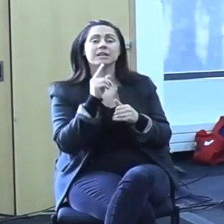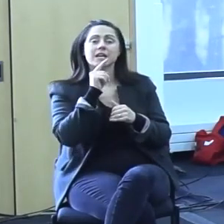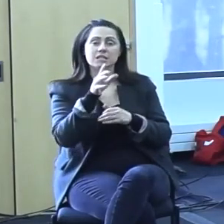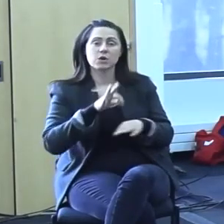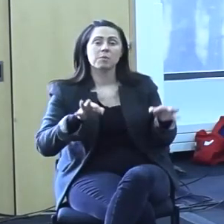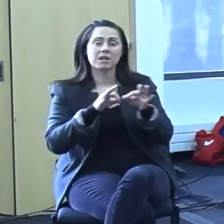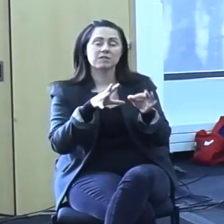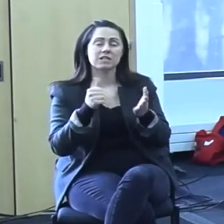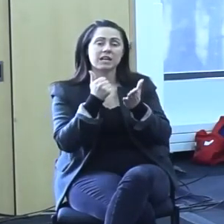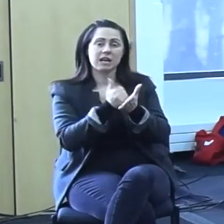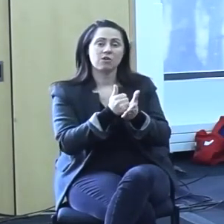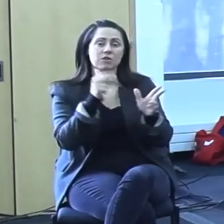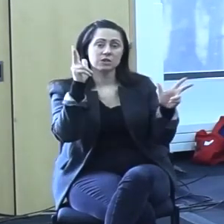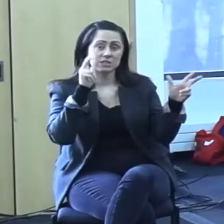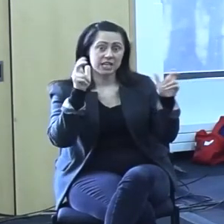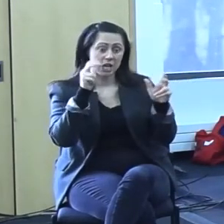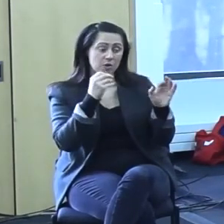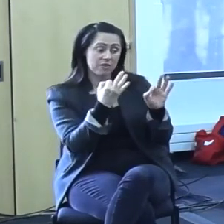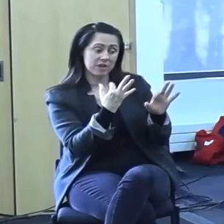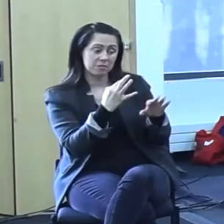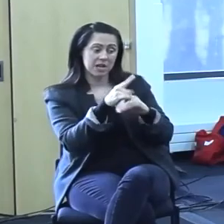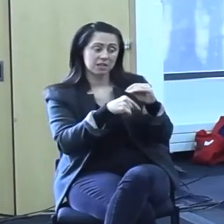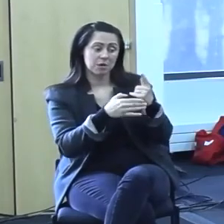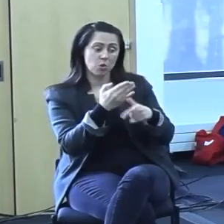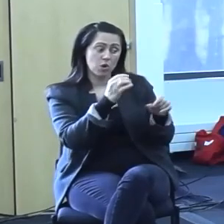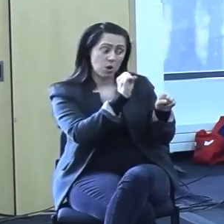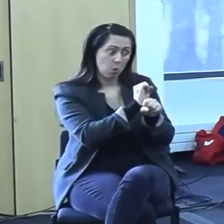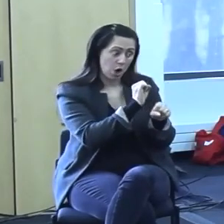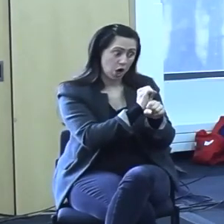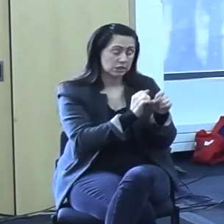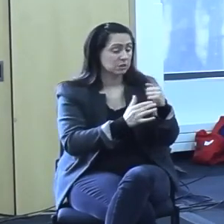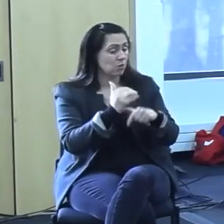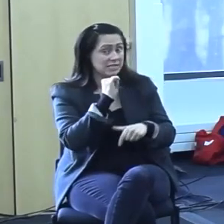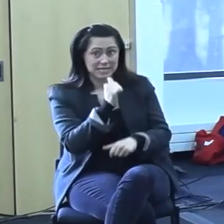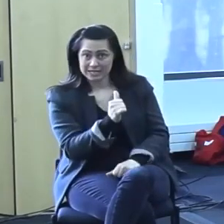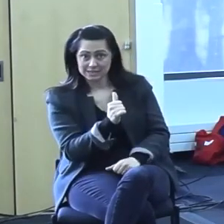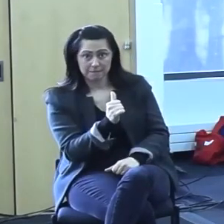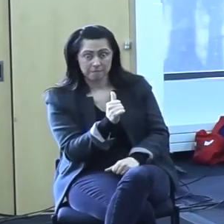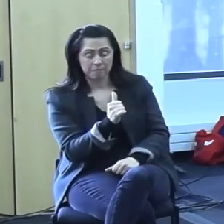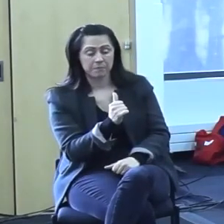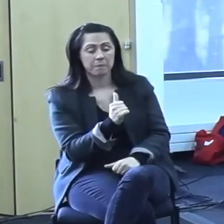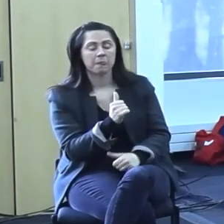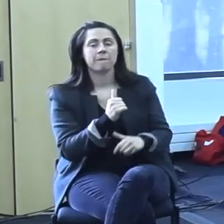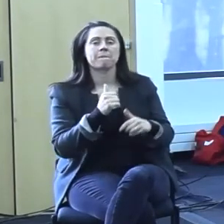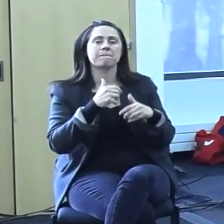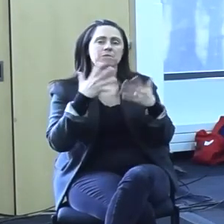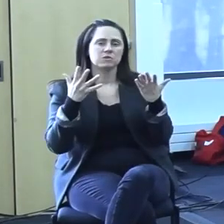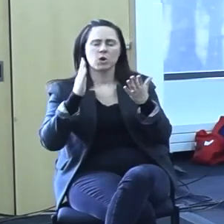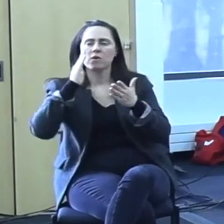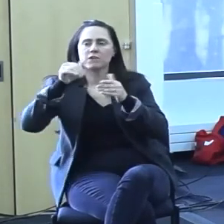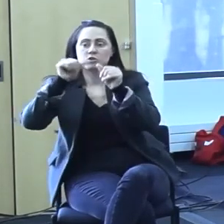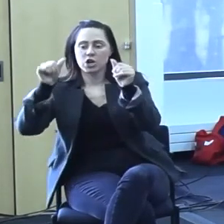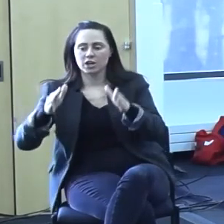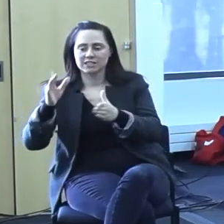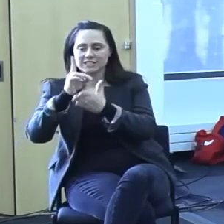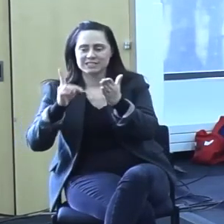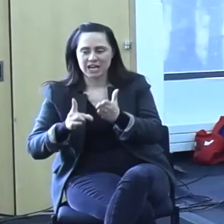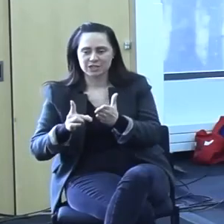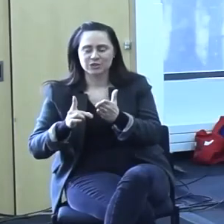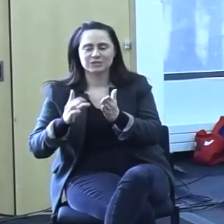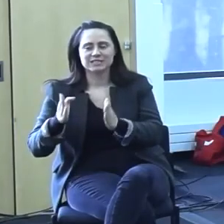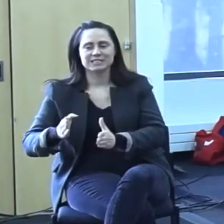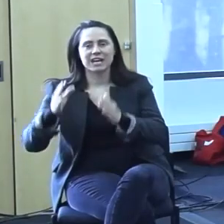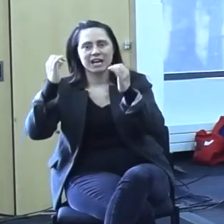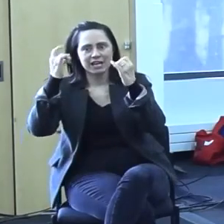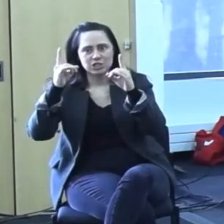and helpful to hear this feedback about what works and what doesn't. That way, future architects, designers, educators,